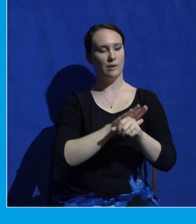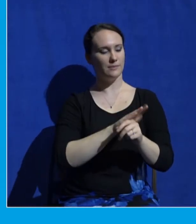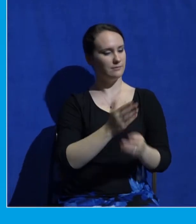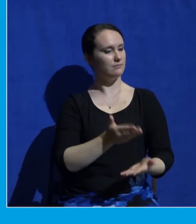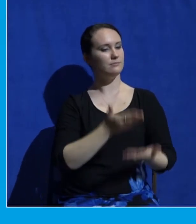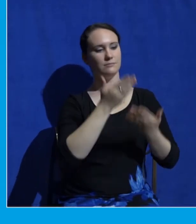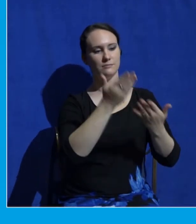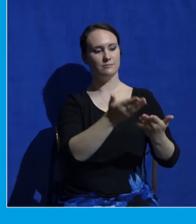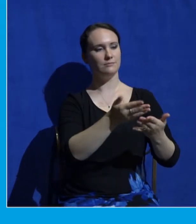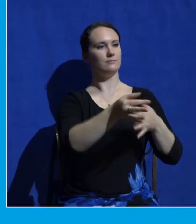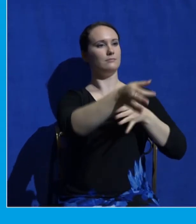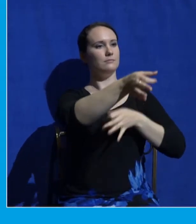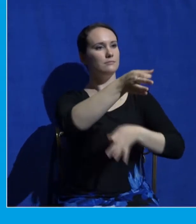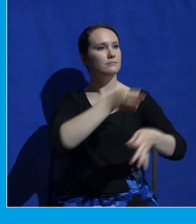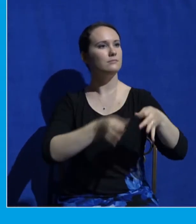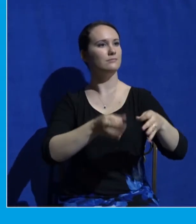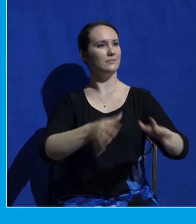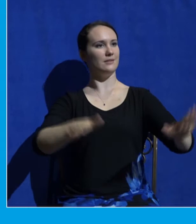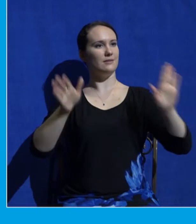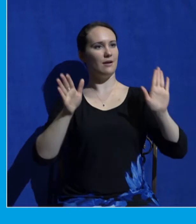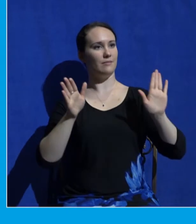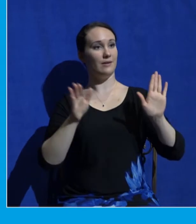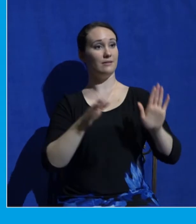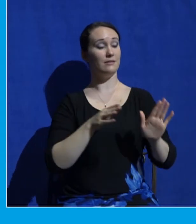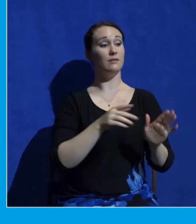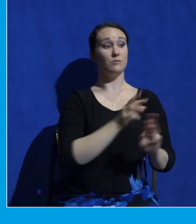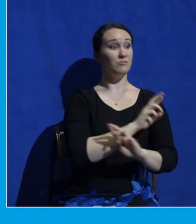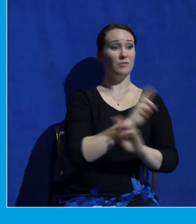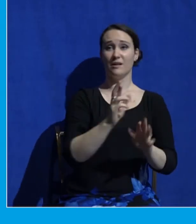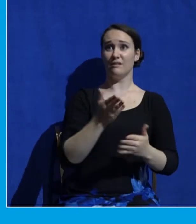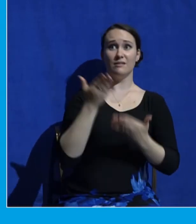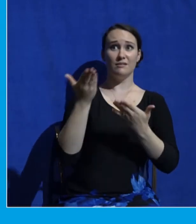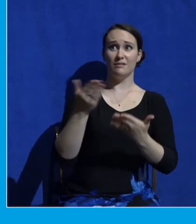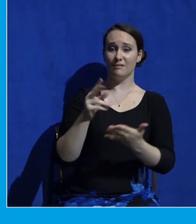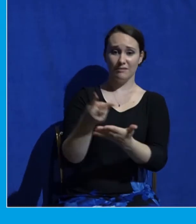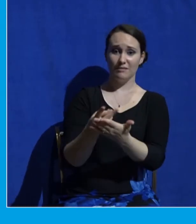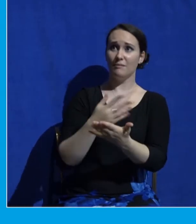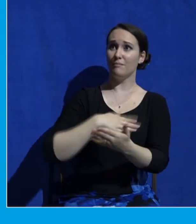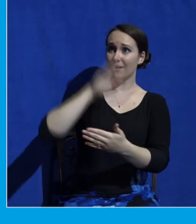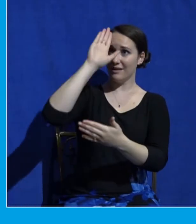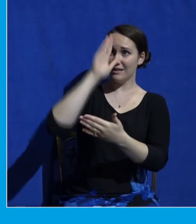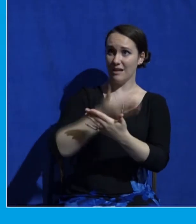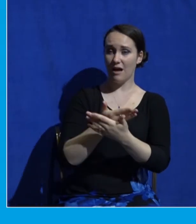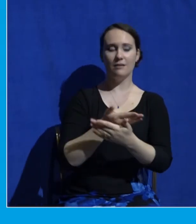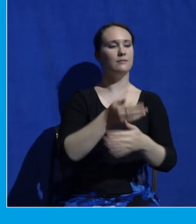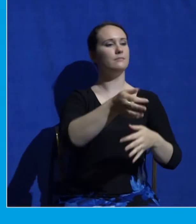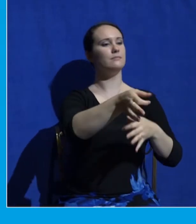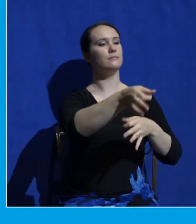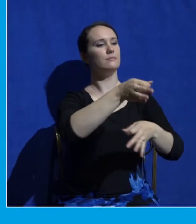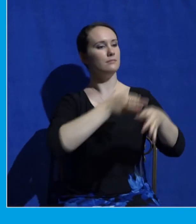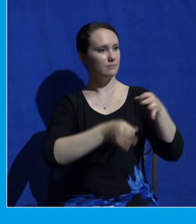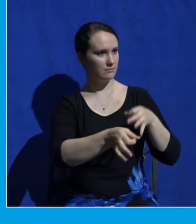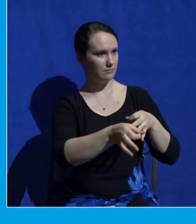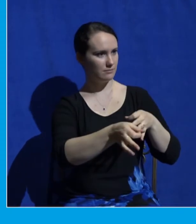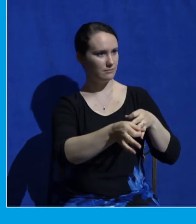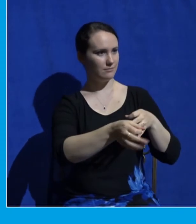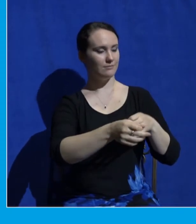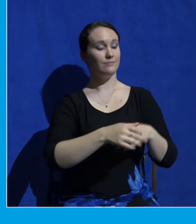Now centuries later on another mountain, God is saying, here is my son,